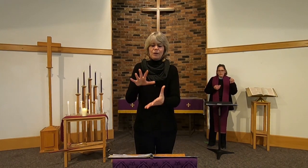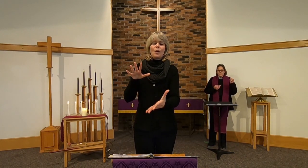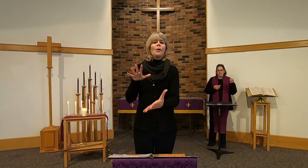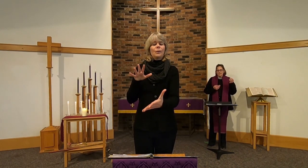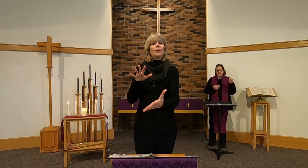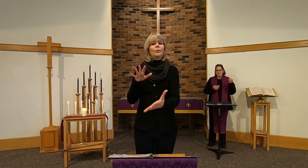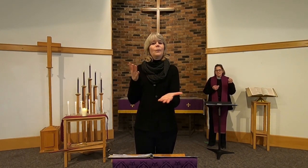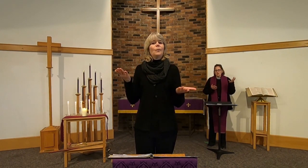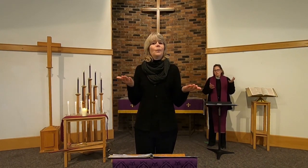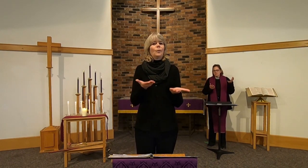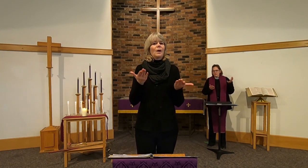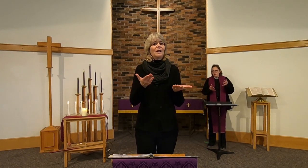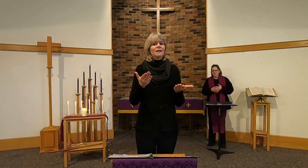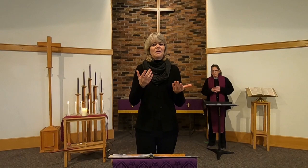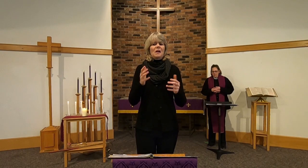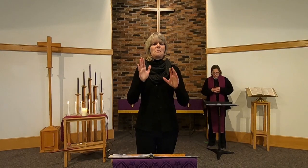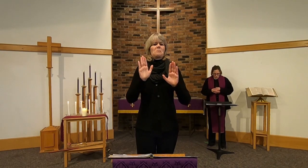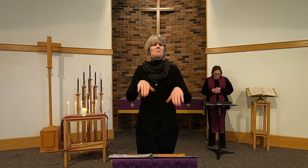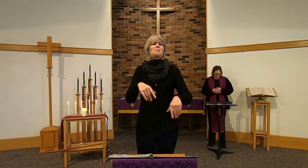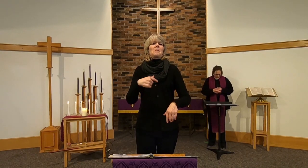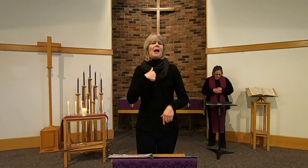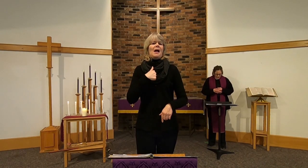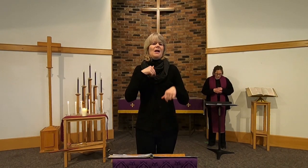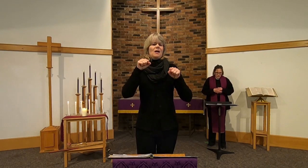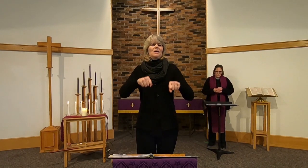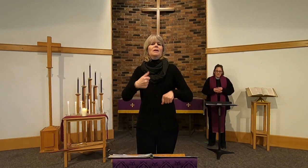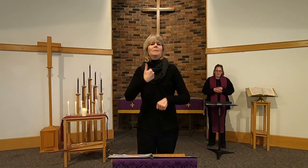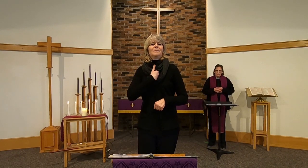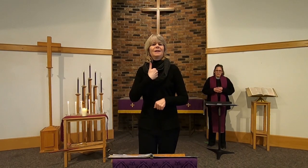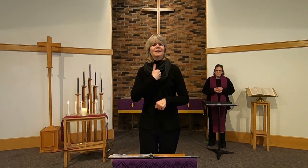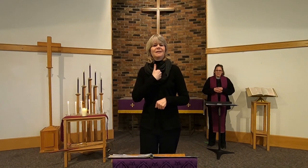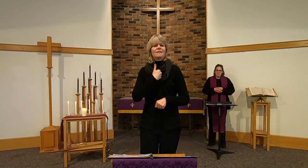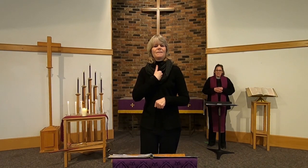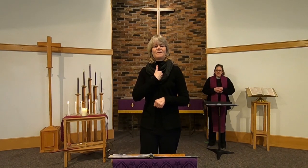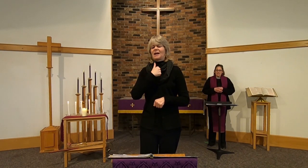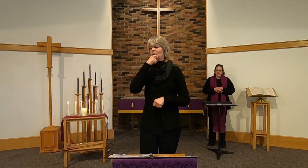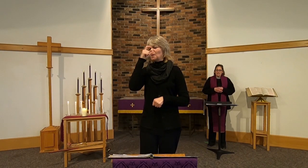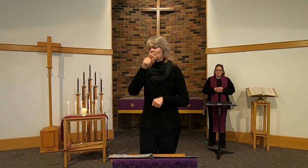illusion that we're fine on our own.